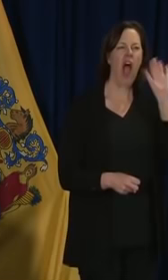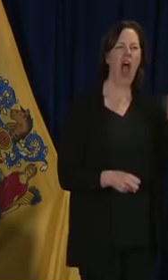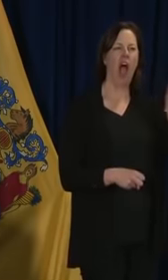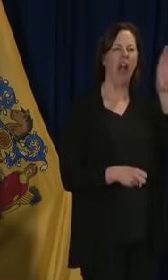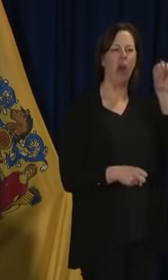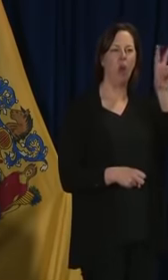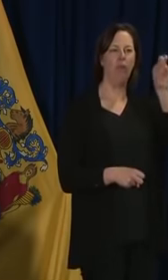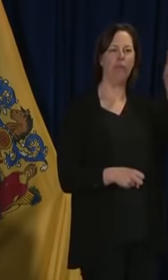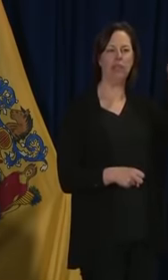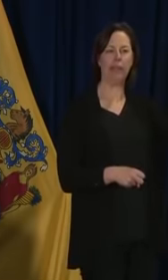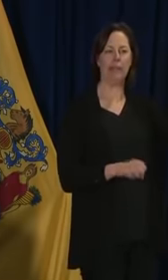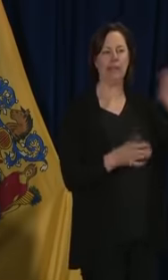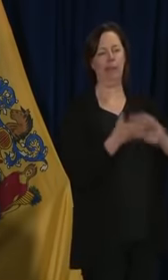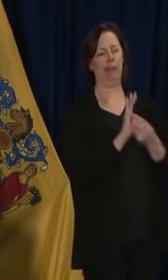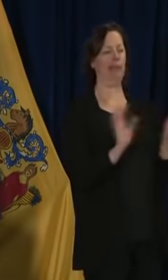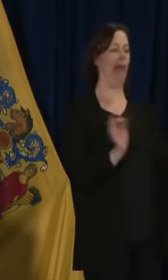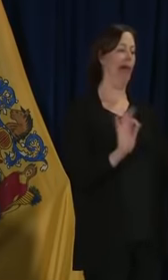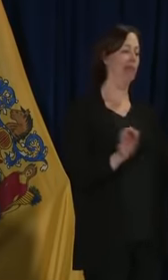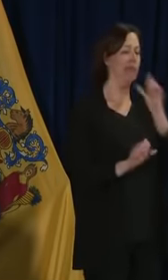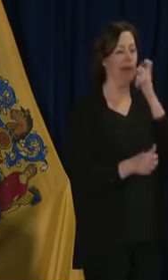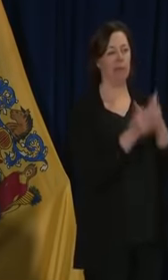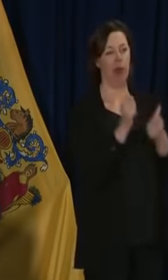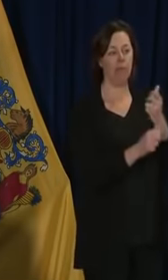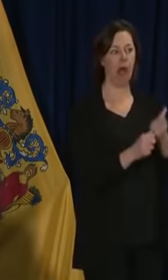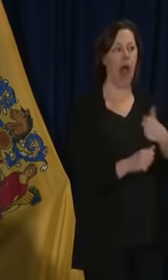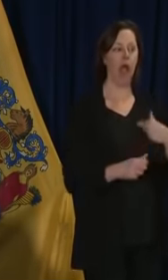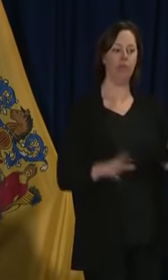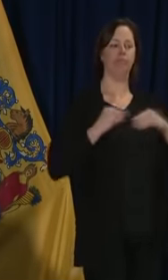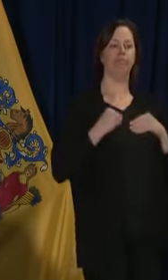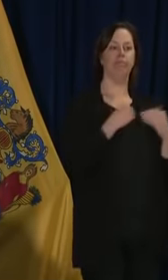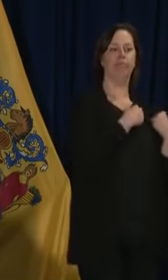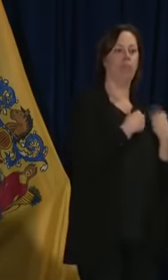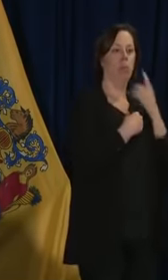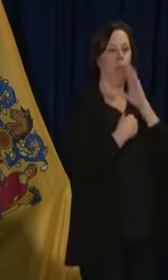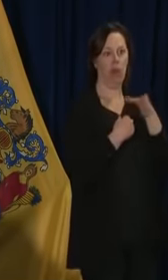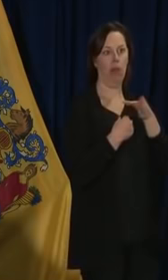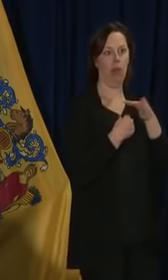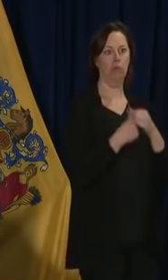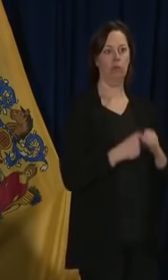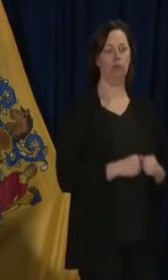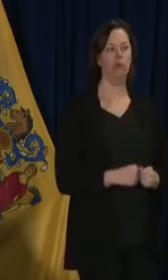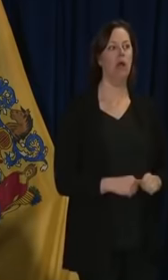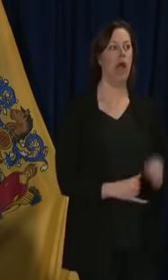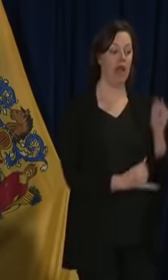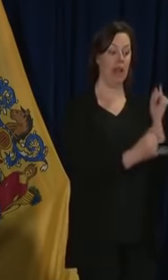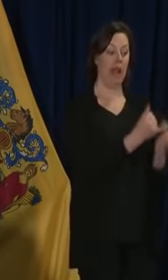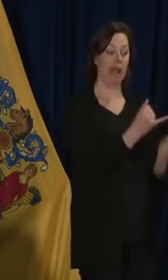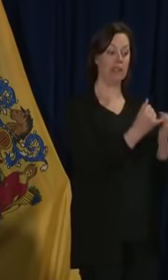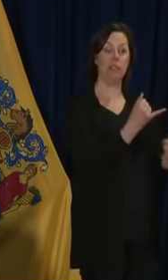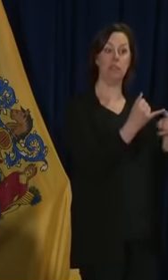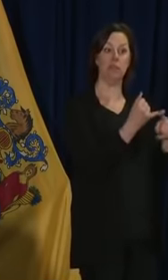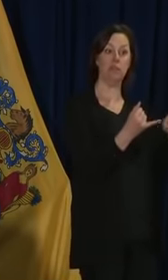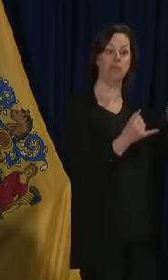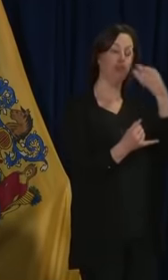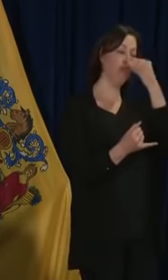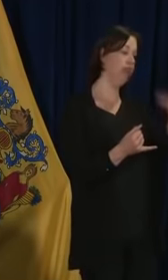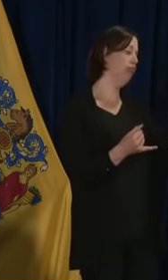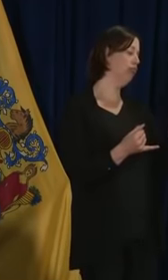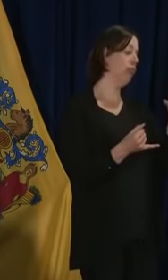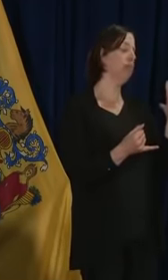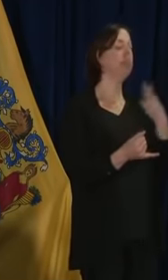Please take this seriously. And lastly, if even benignly and innocently you don't care, I